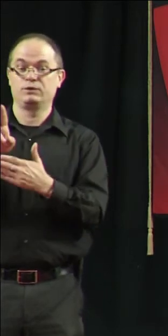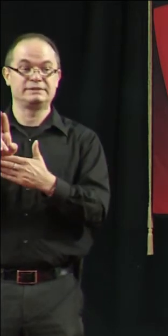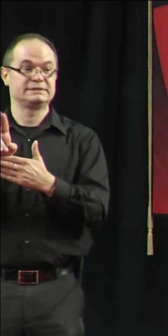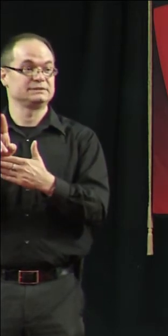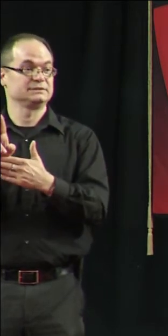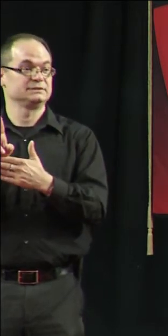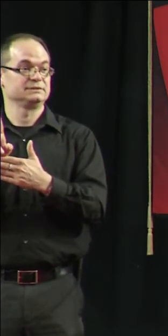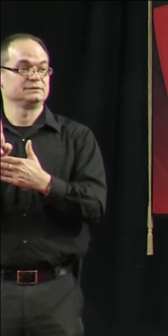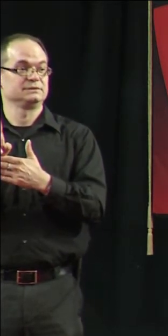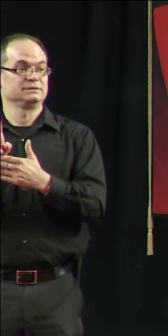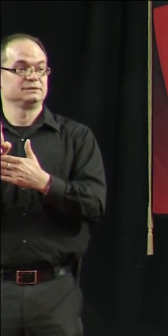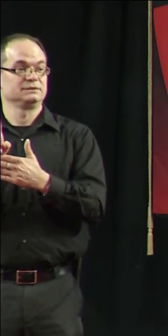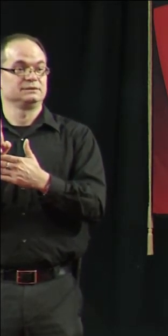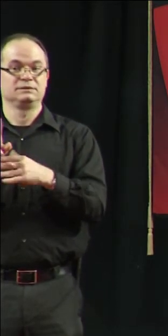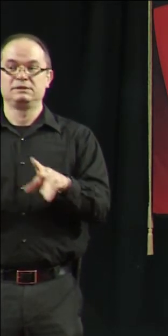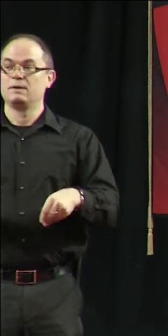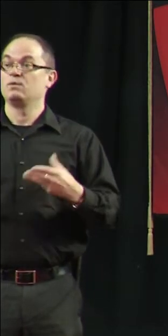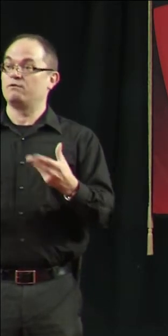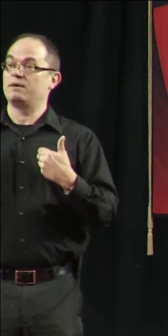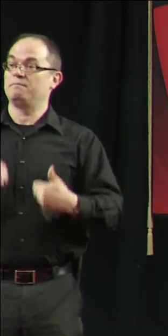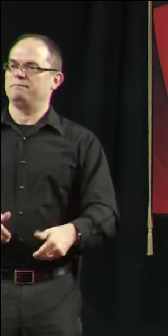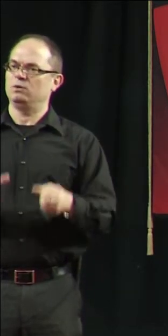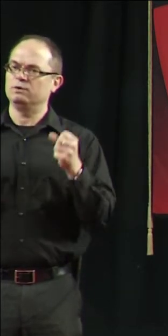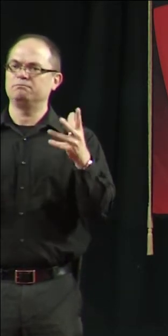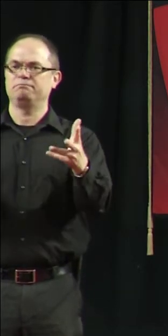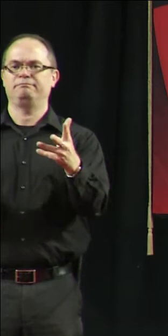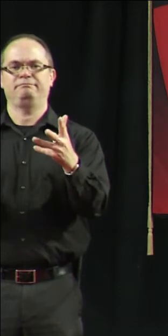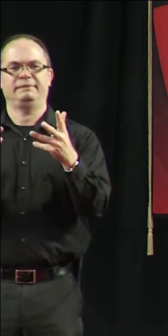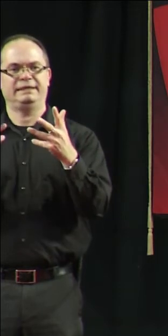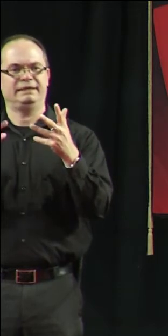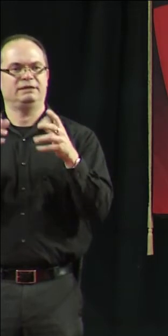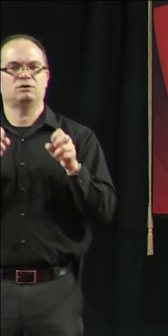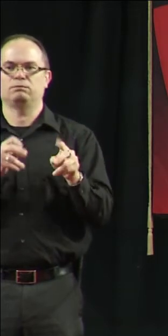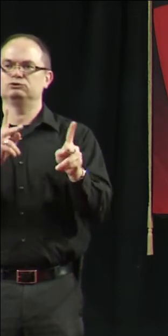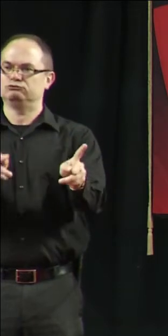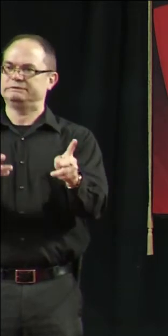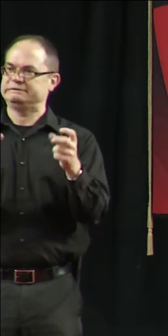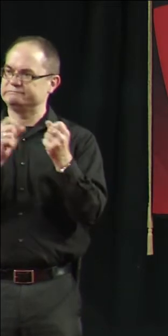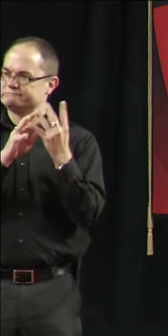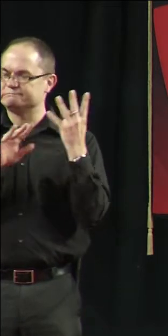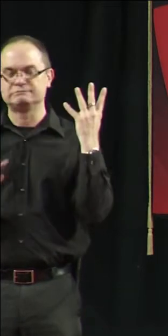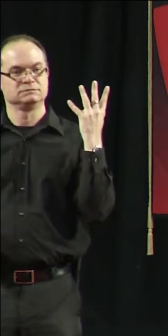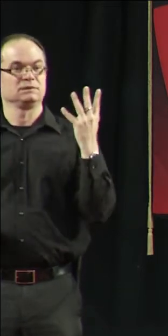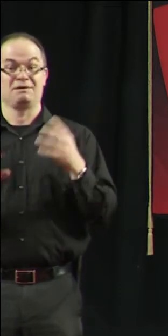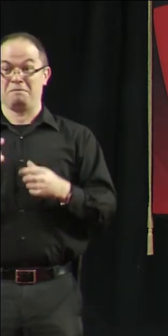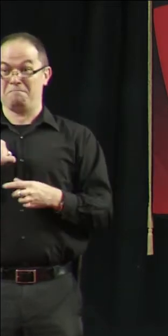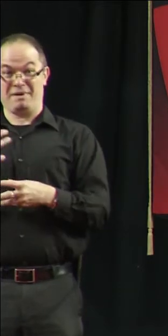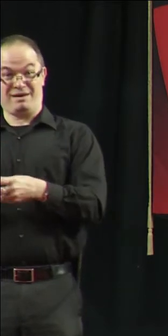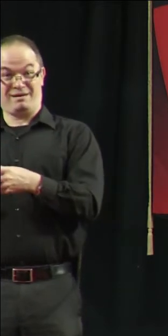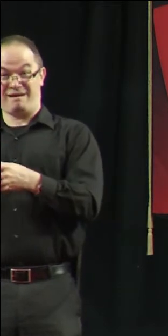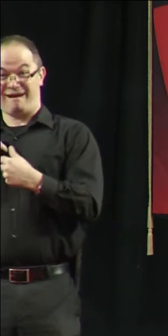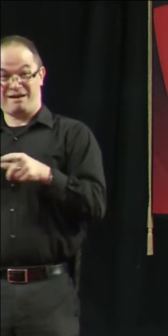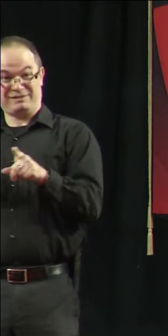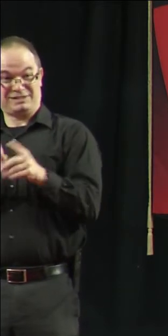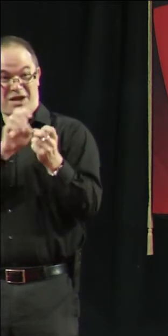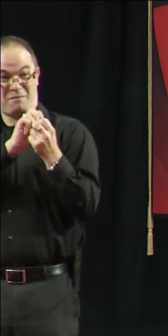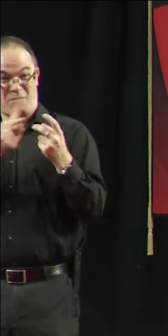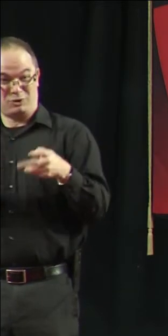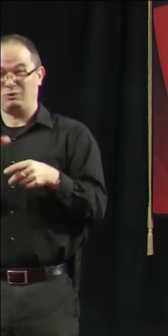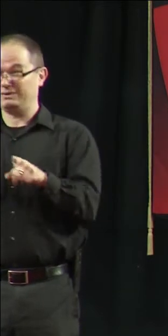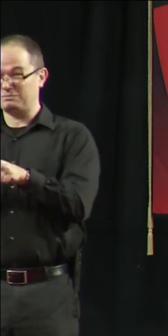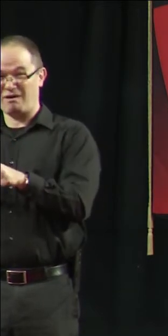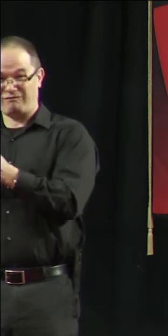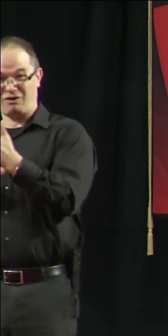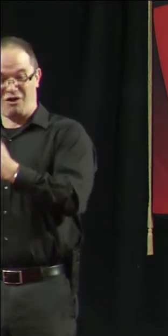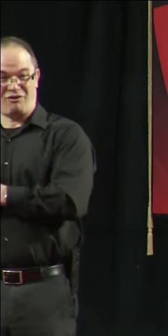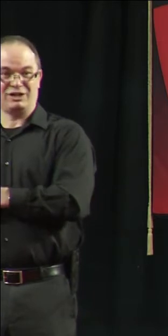University provided me with many countless opportunities that I may have not received if I attended a different college,